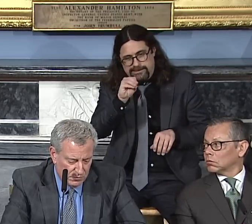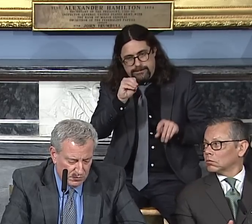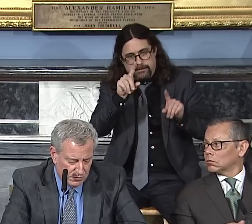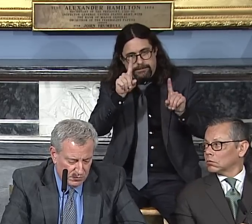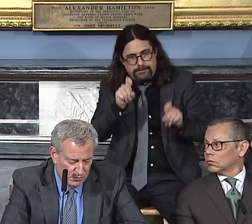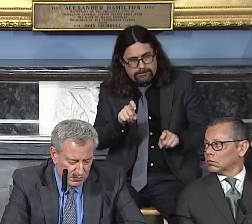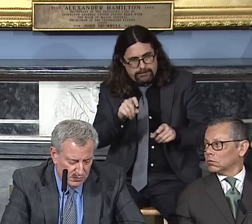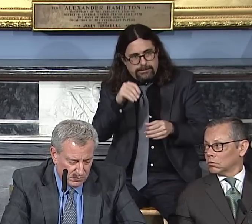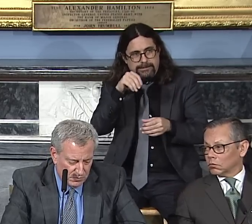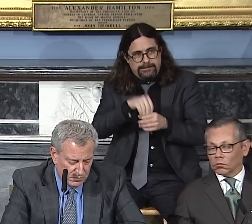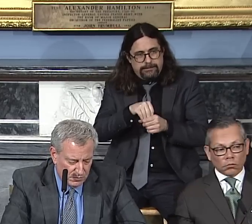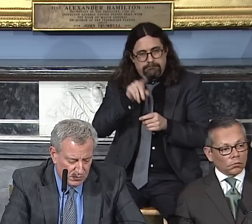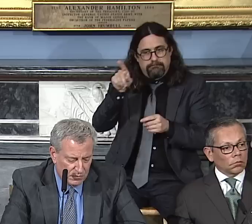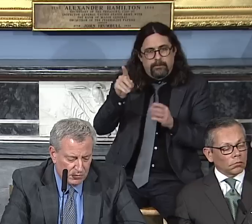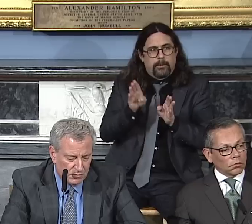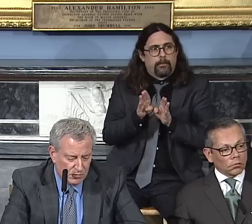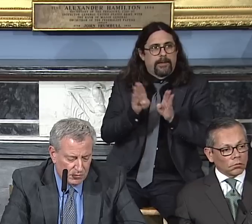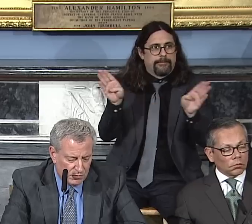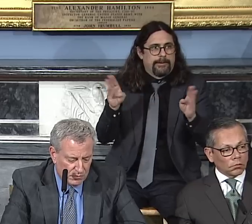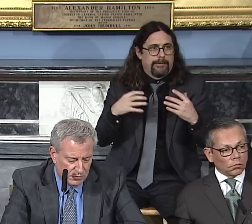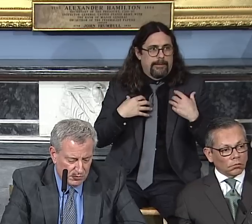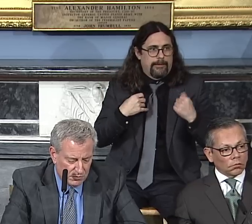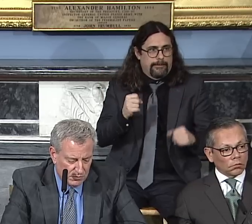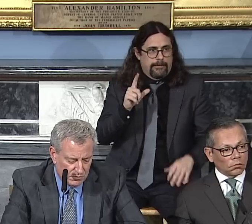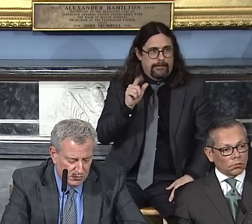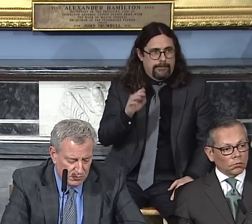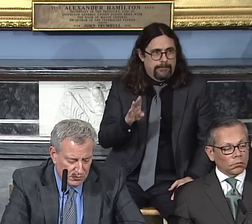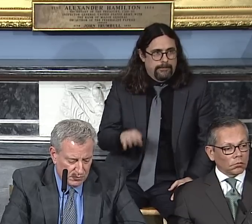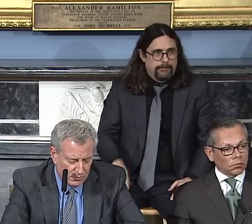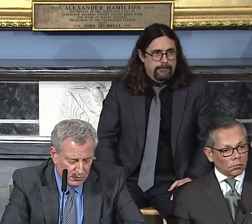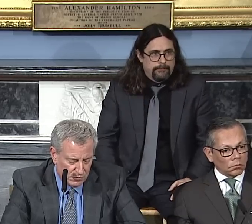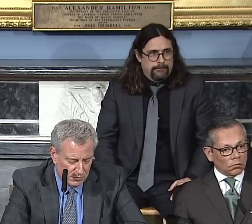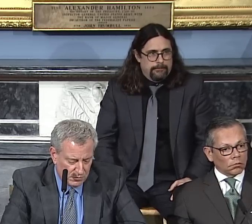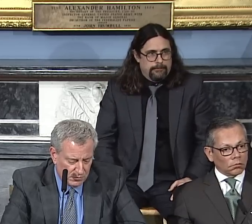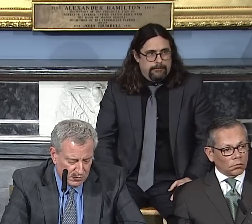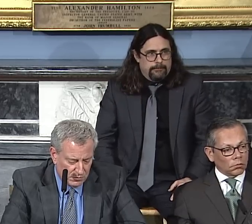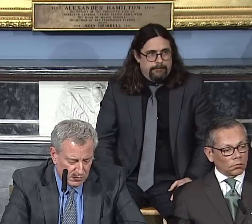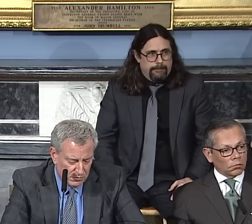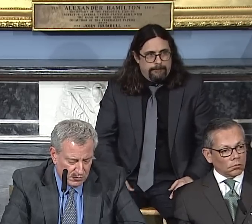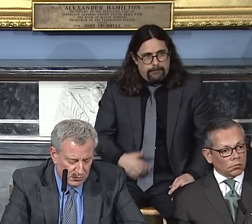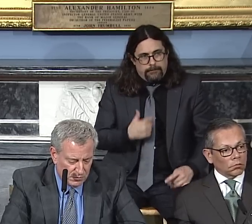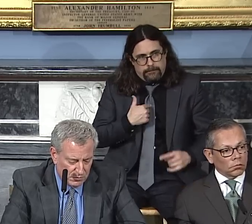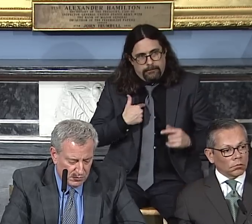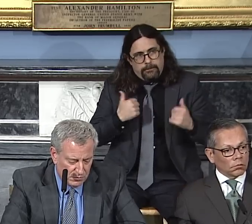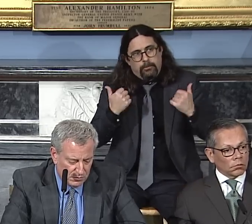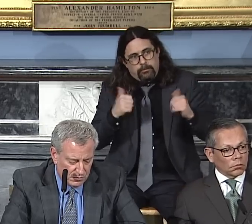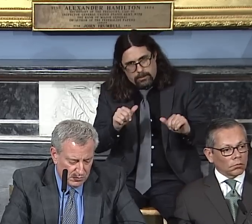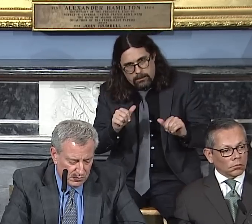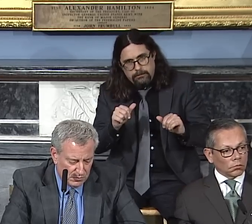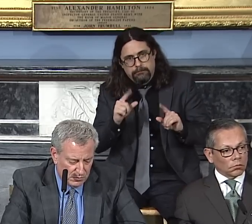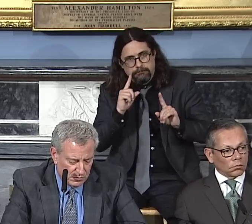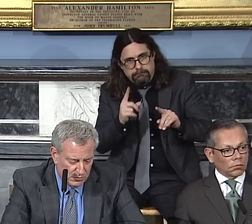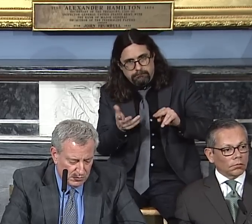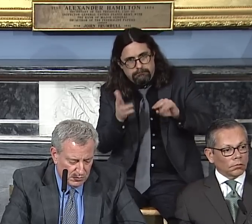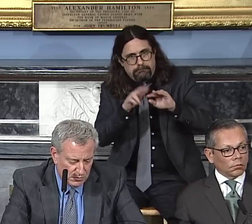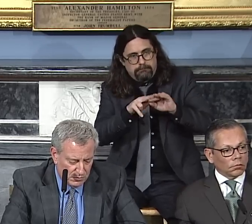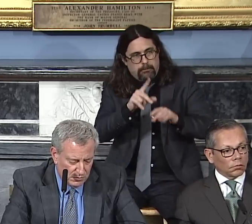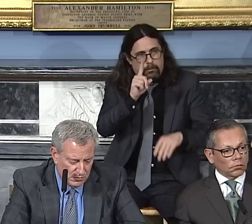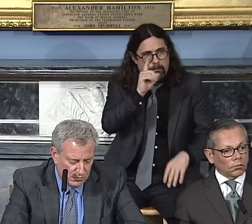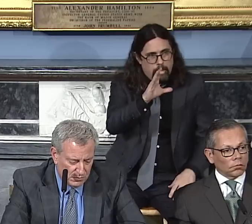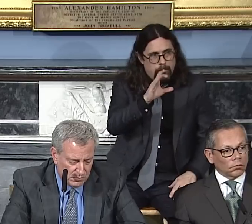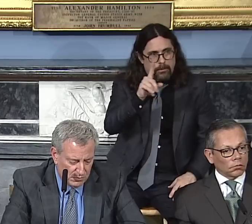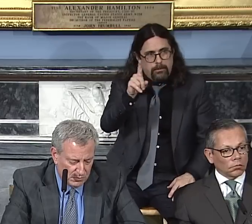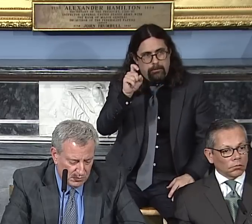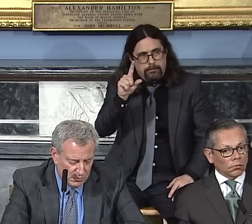to somewhere between 100 and 120 per day, and then that adds to the capacity of the commercial labs, where